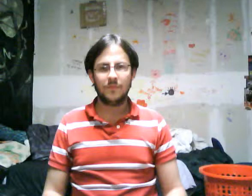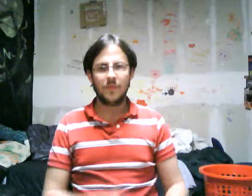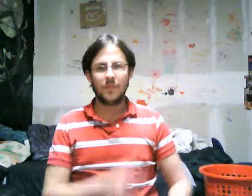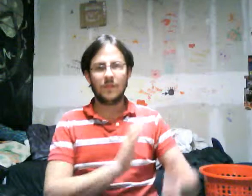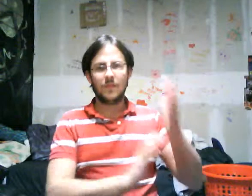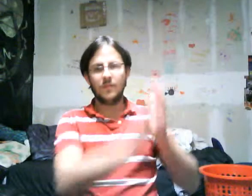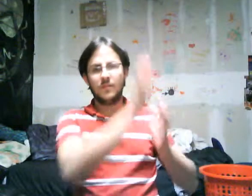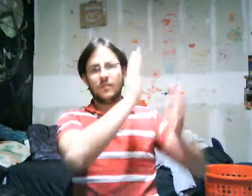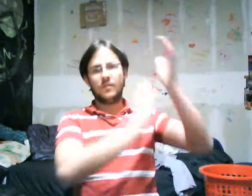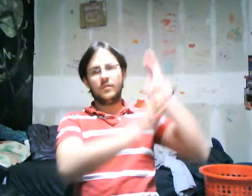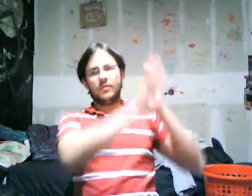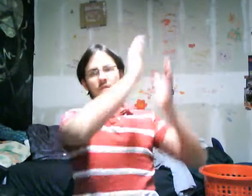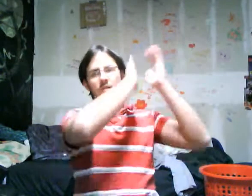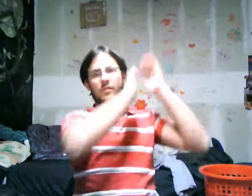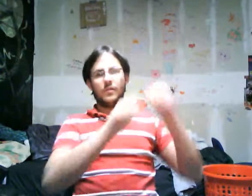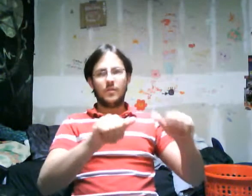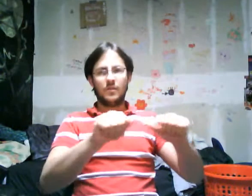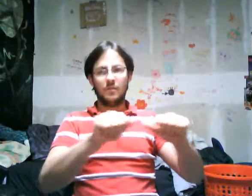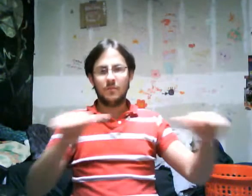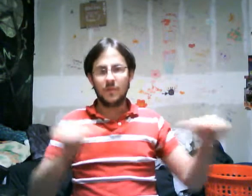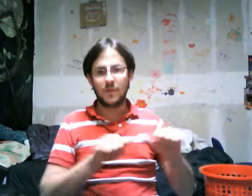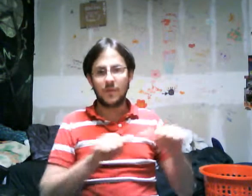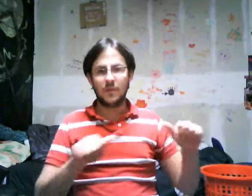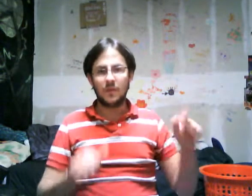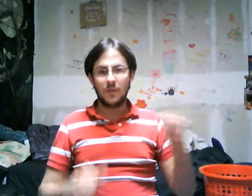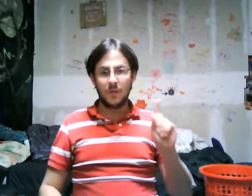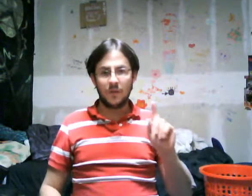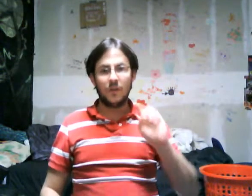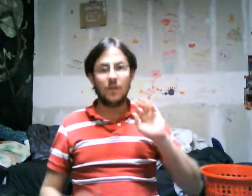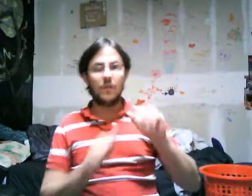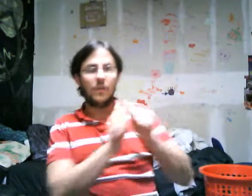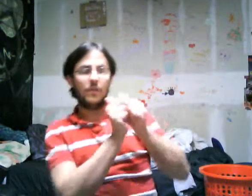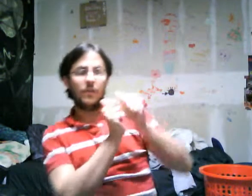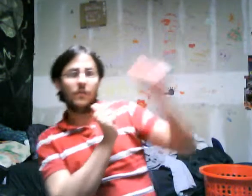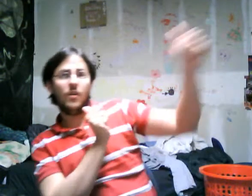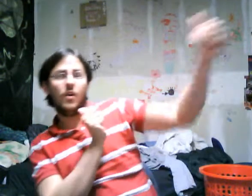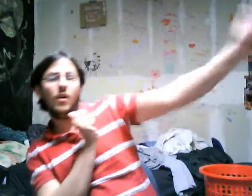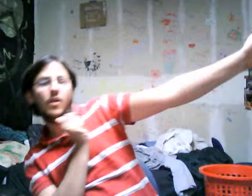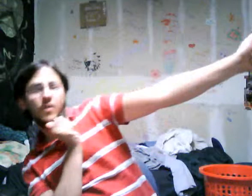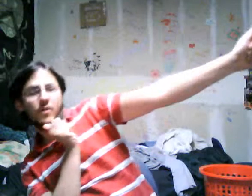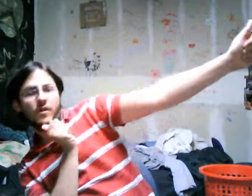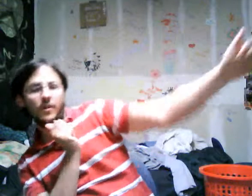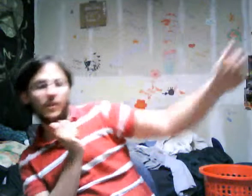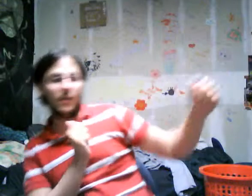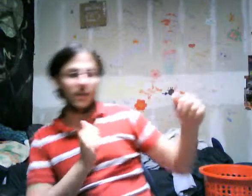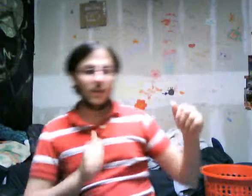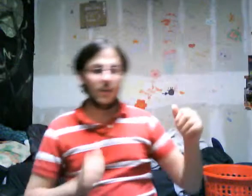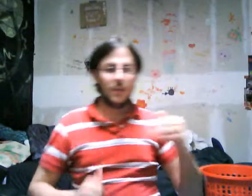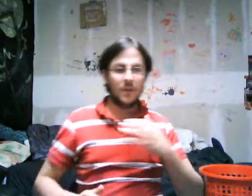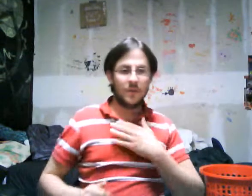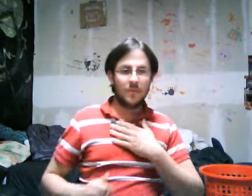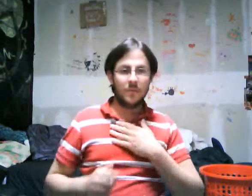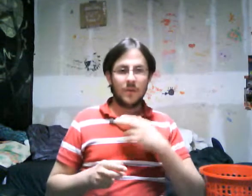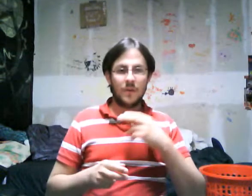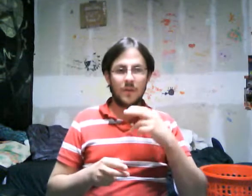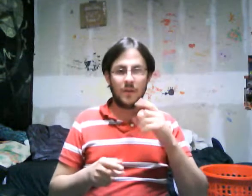...turnaround with Richard Silverstein, a little group of Walton Road, Carolina, really... ...this is how they're coming, you know, every year